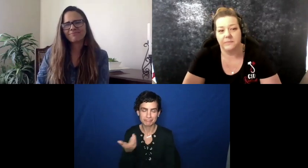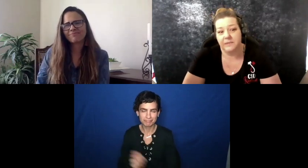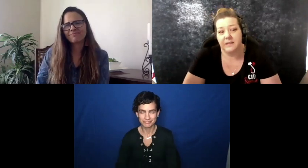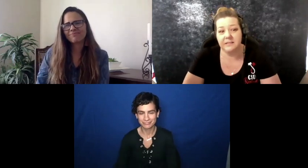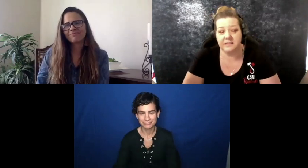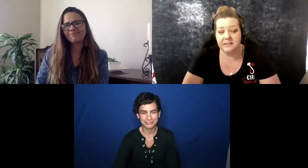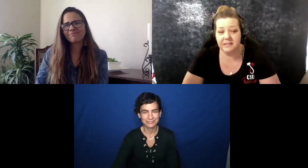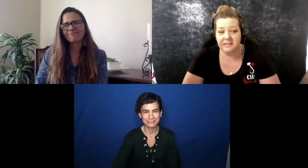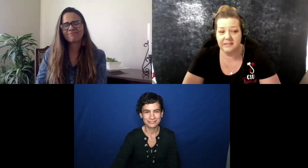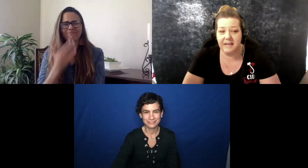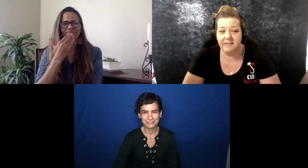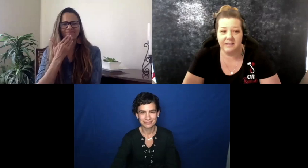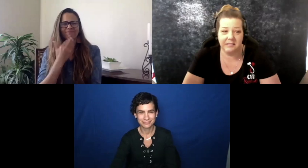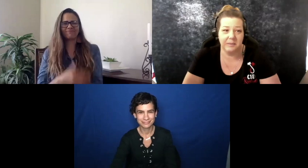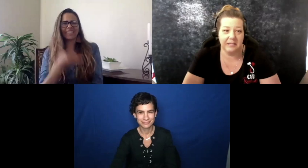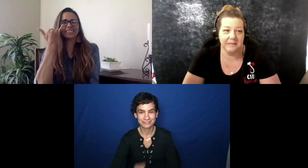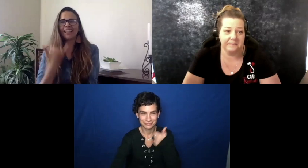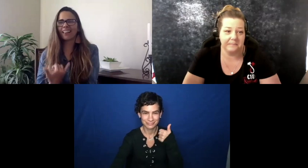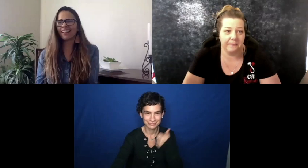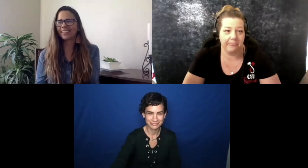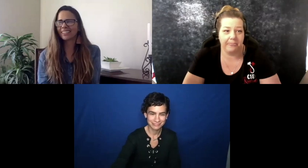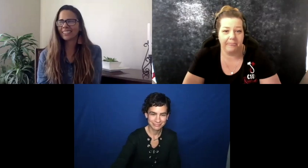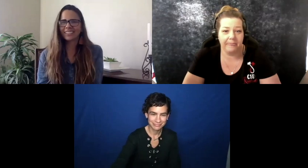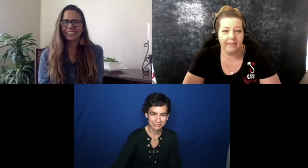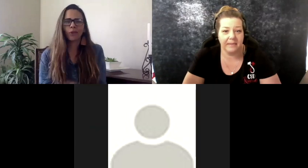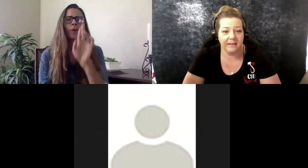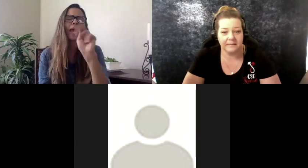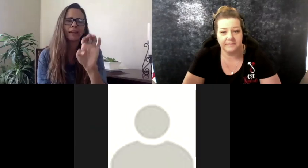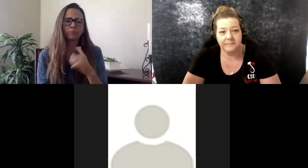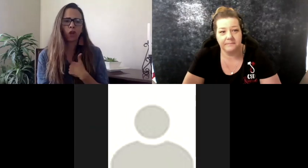So it's nice to have that accessibility.